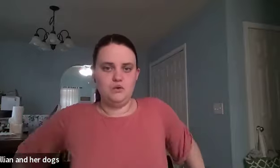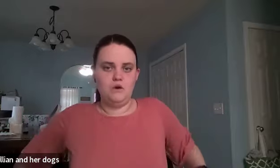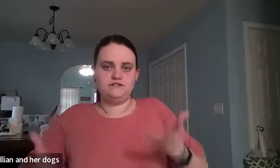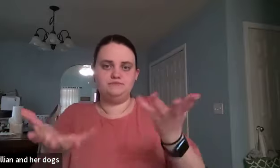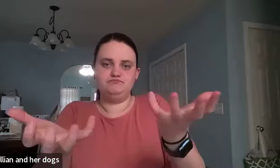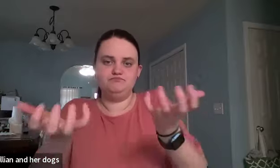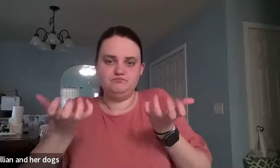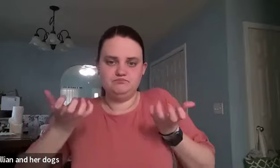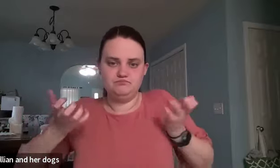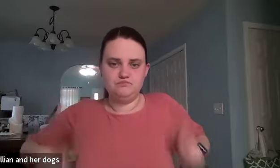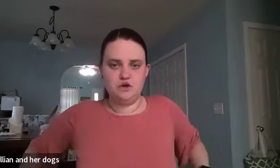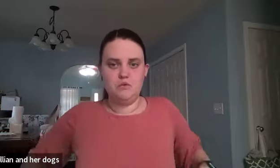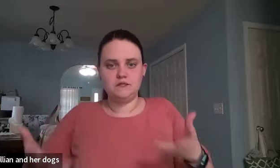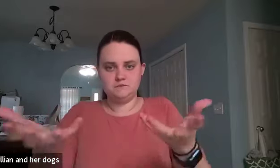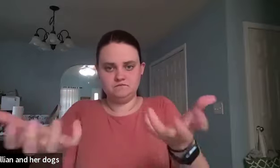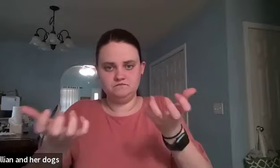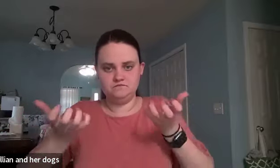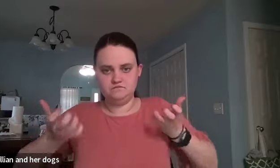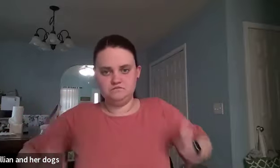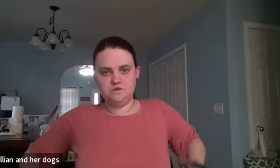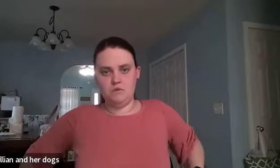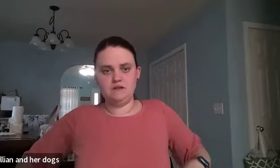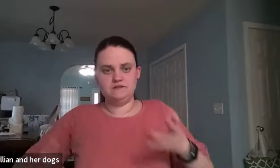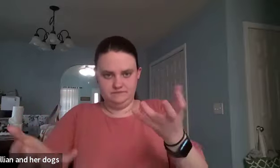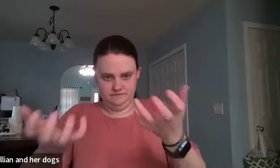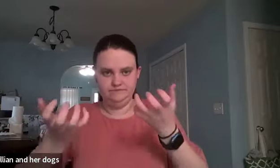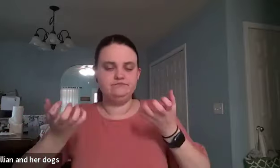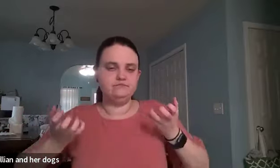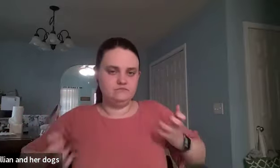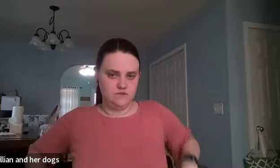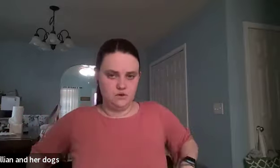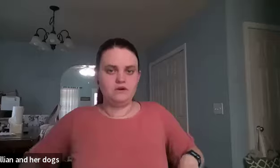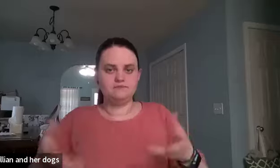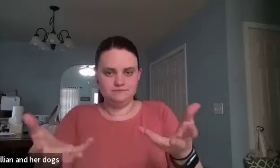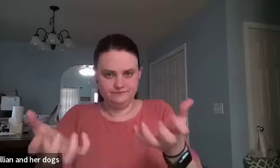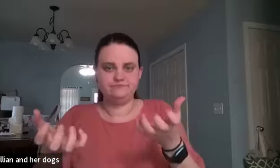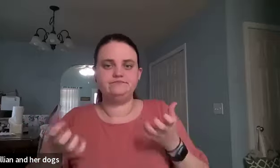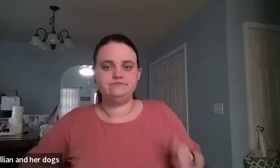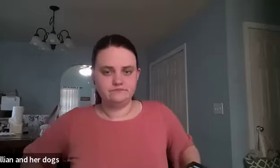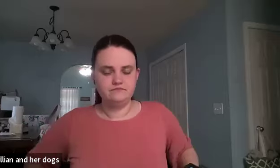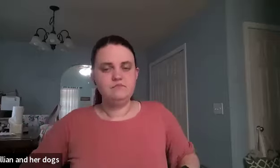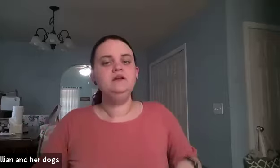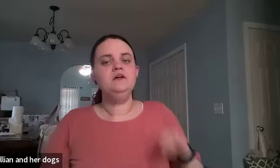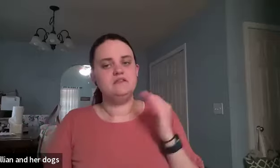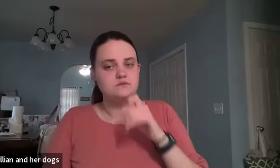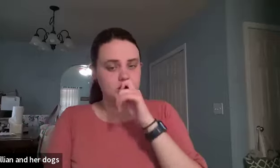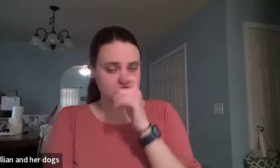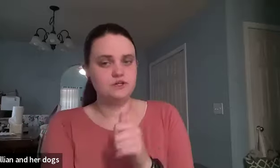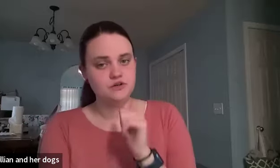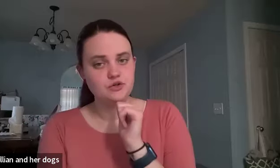Don't want. Don't want. Don't want. This one's also where you can